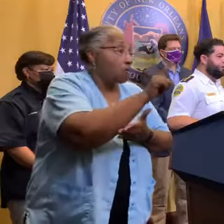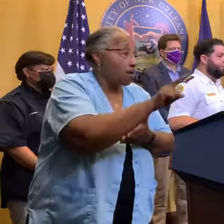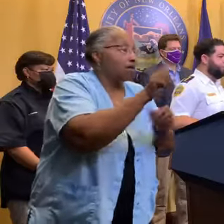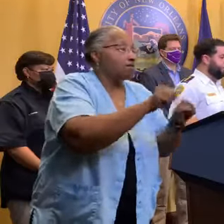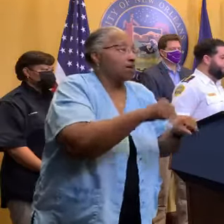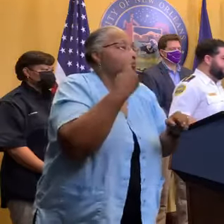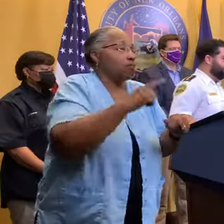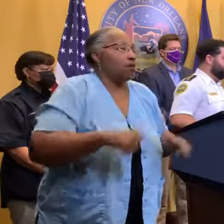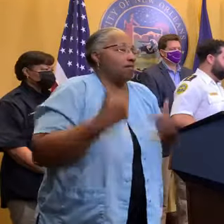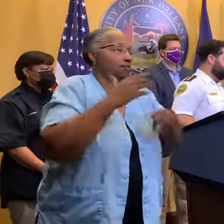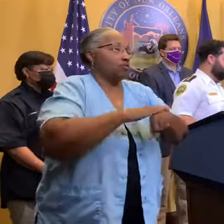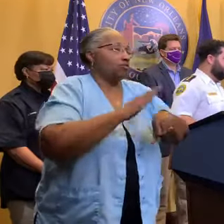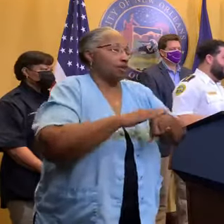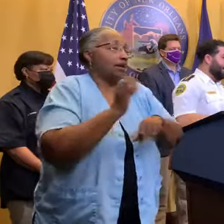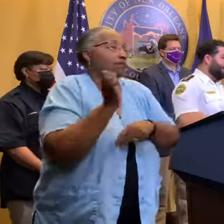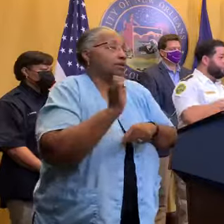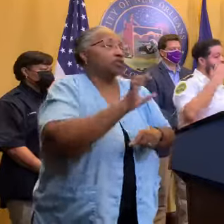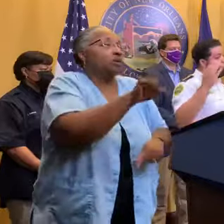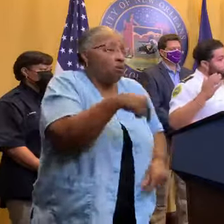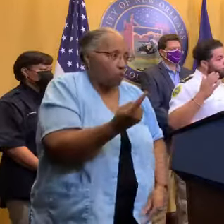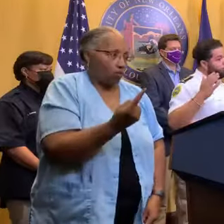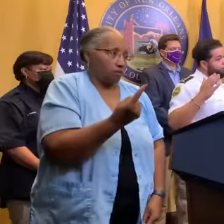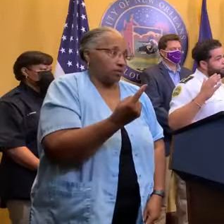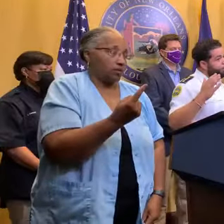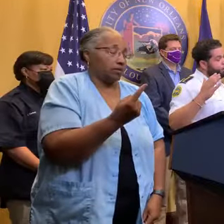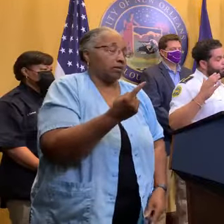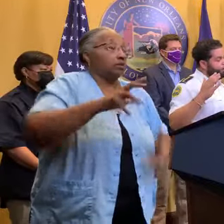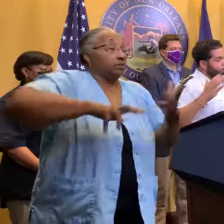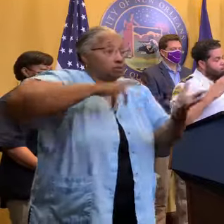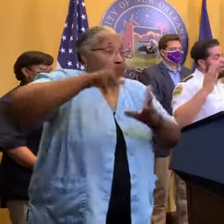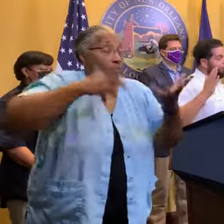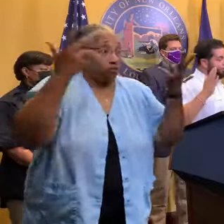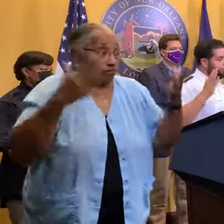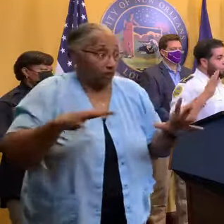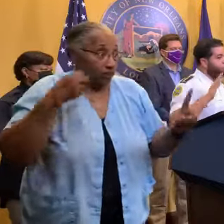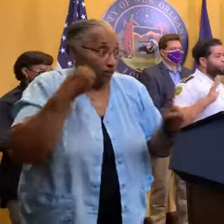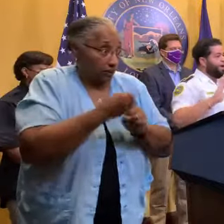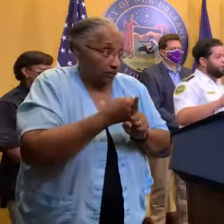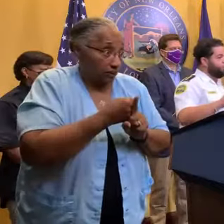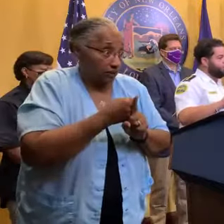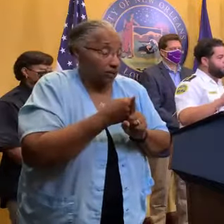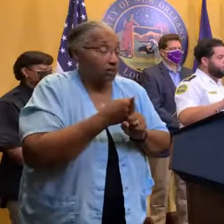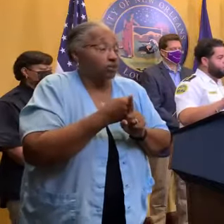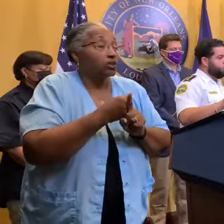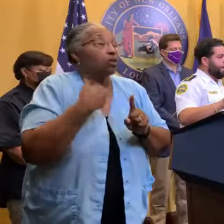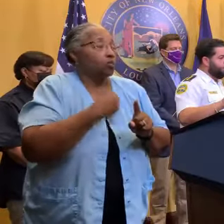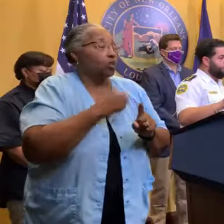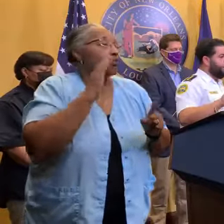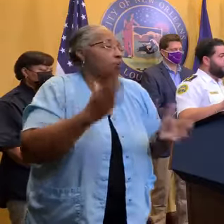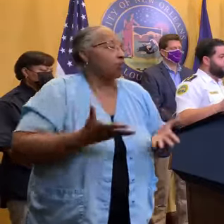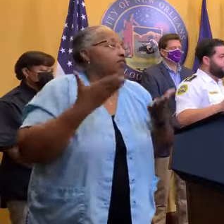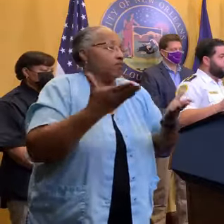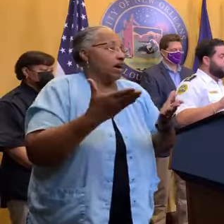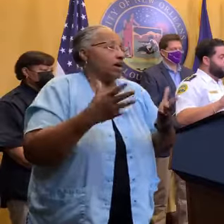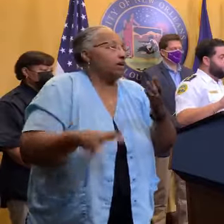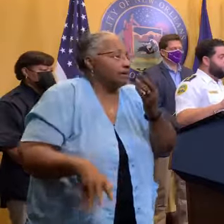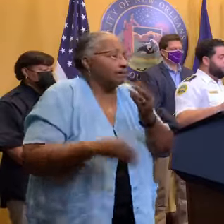for life-threatening emergencies only. After the storm comes up, is past us, we will provide you some additional guidance on how